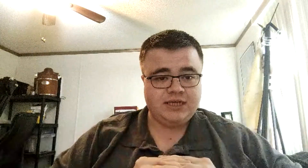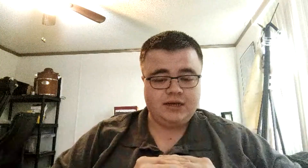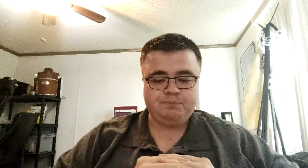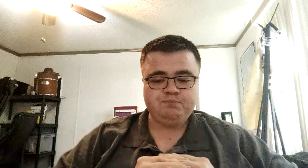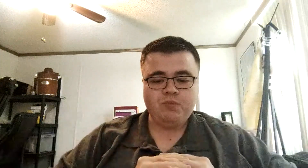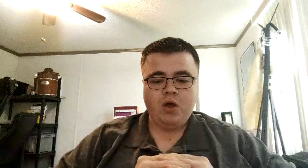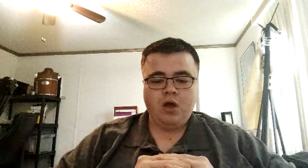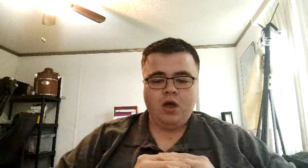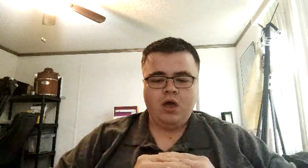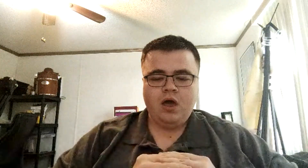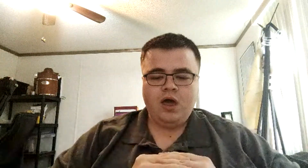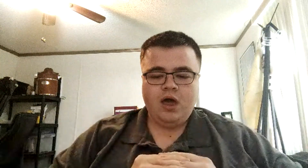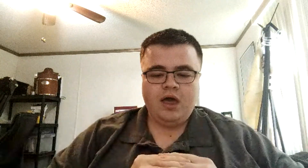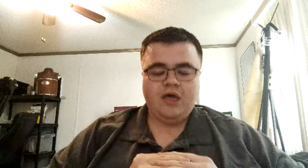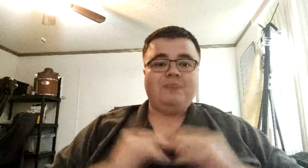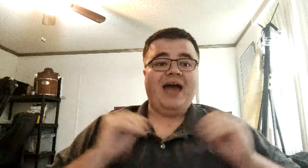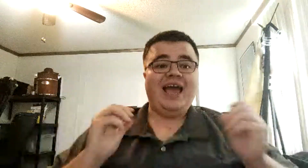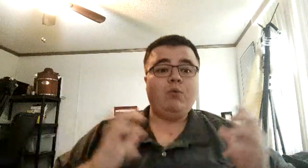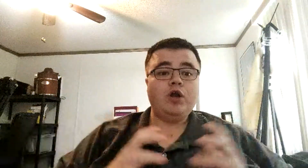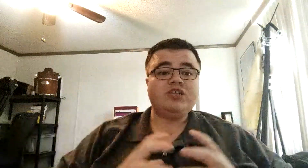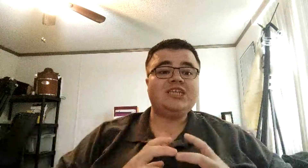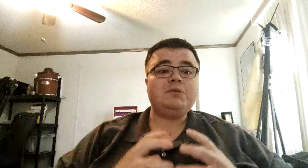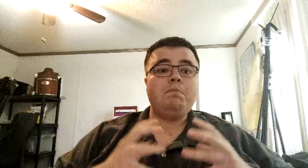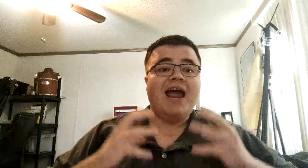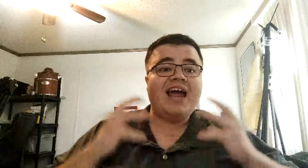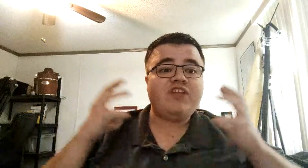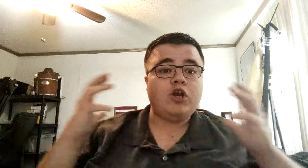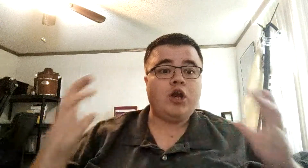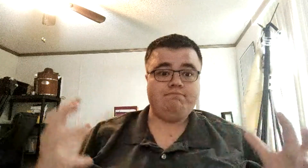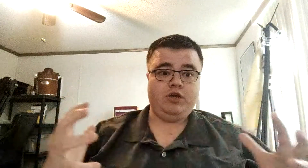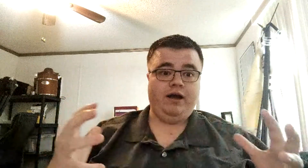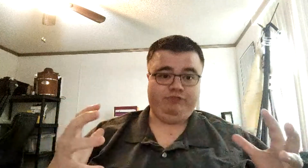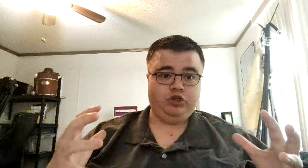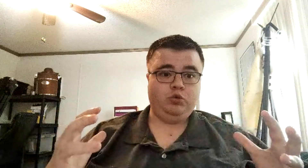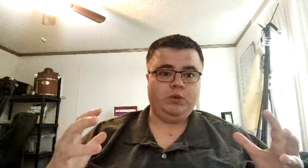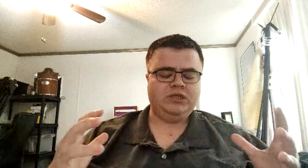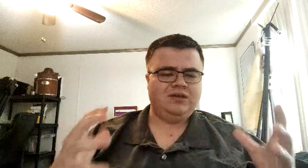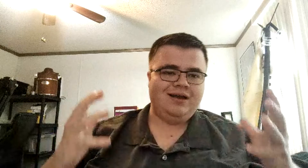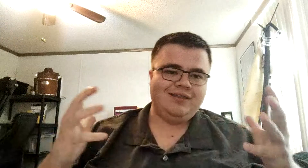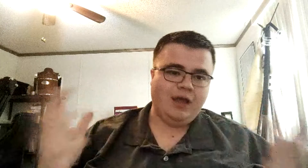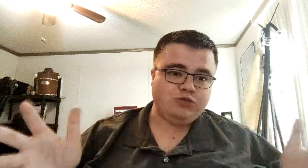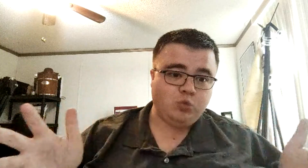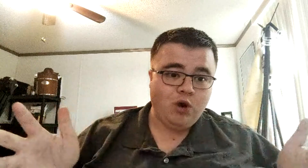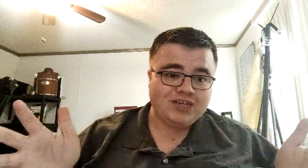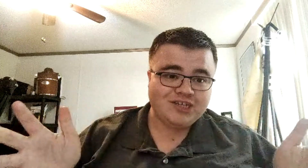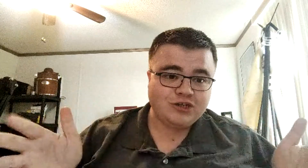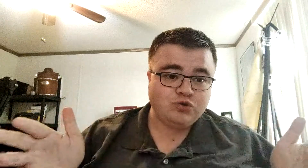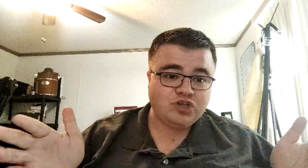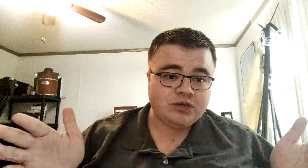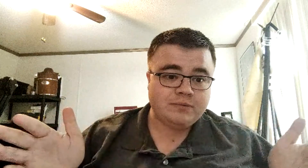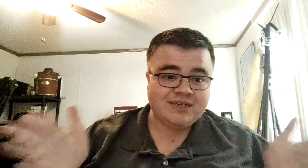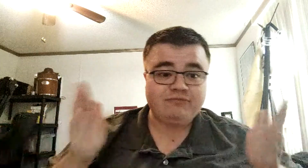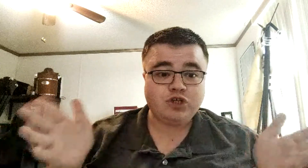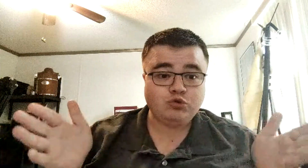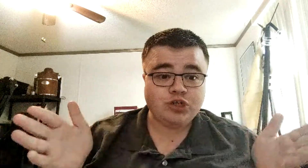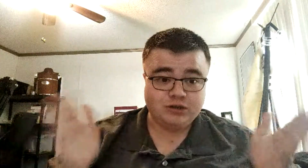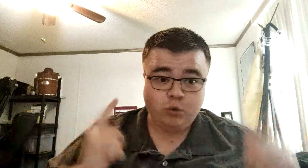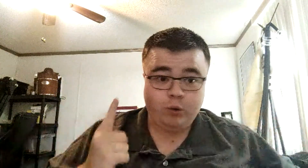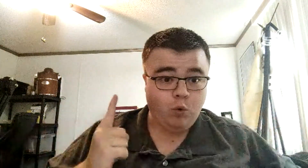1817? They would expand the number of students. That was one institution. That institution is only one of